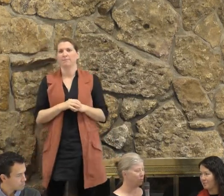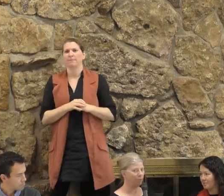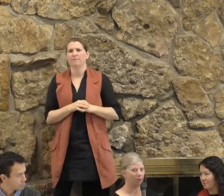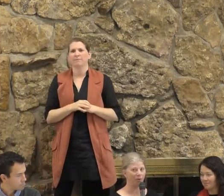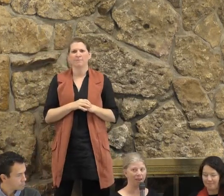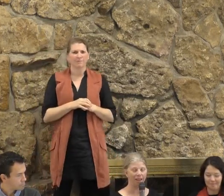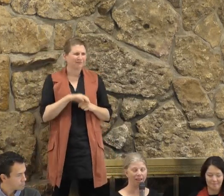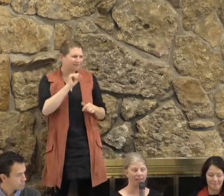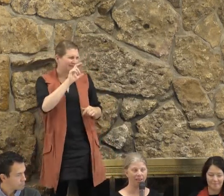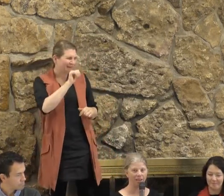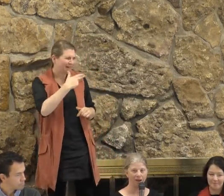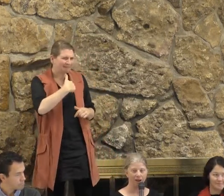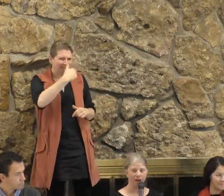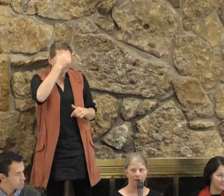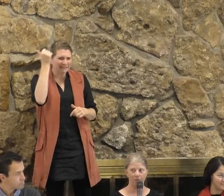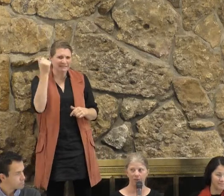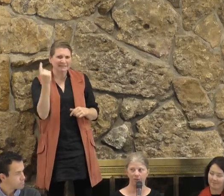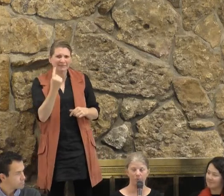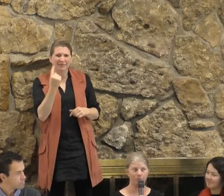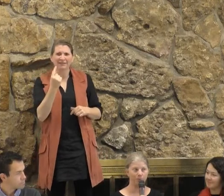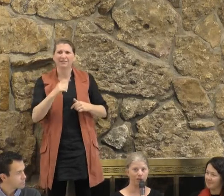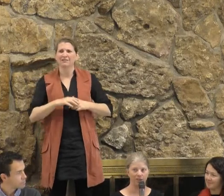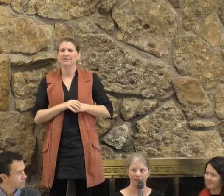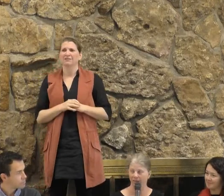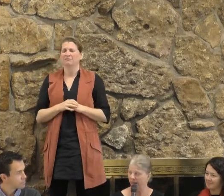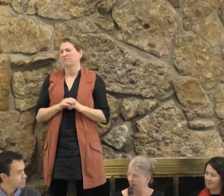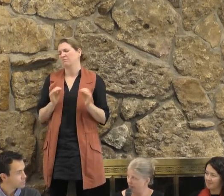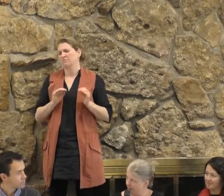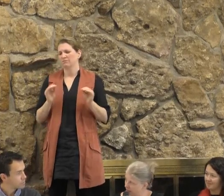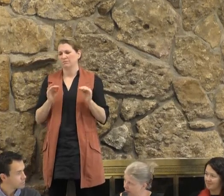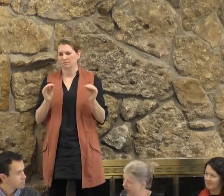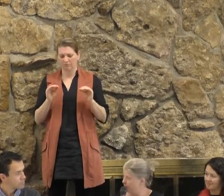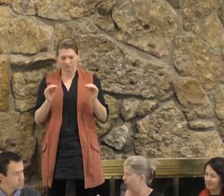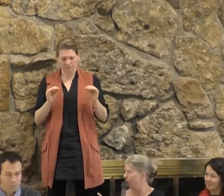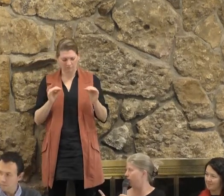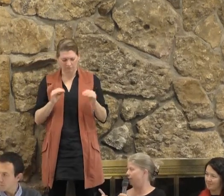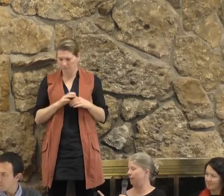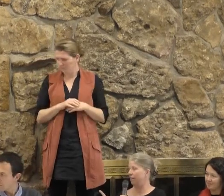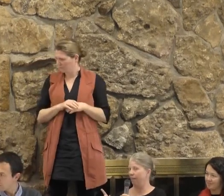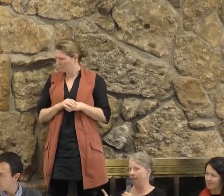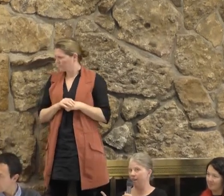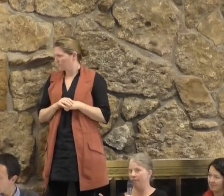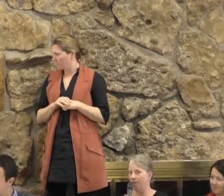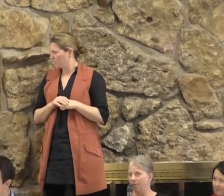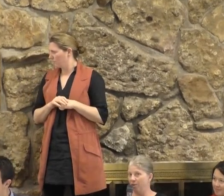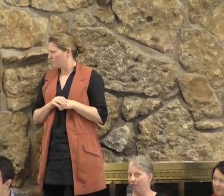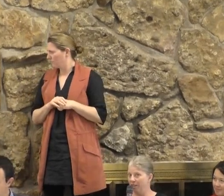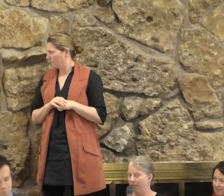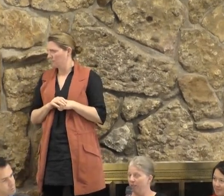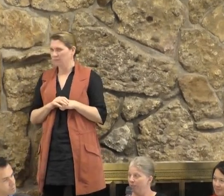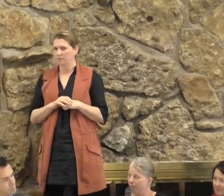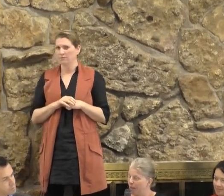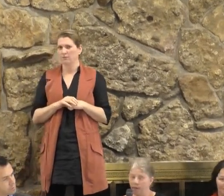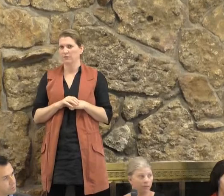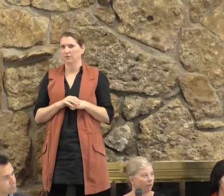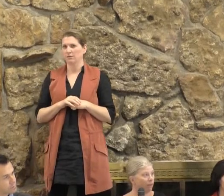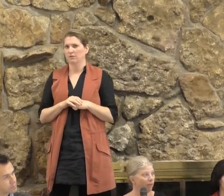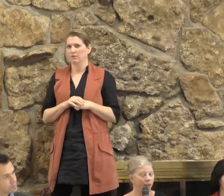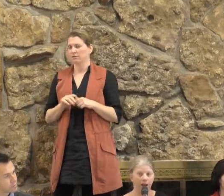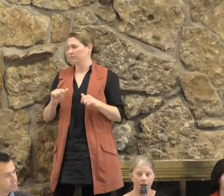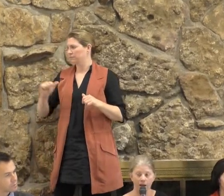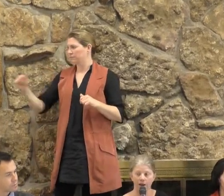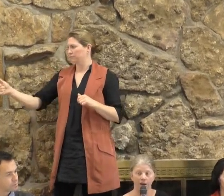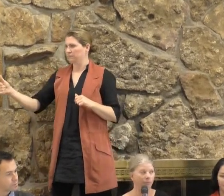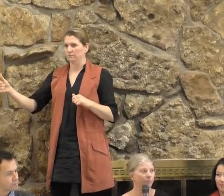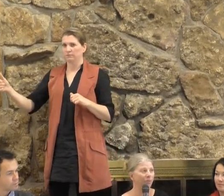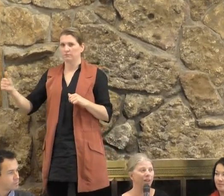No, not at the moment. Okay, and then I want to bug Candace for a second, if I could. Let me bring the